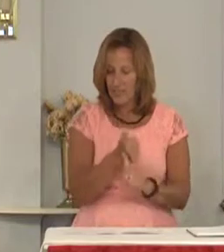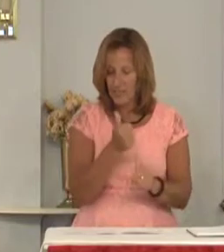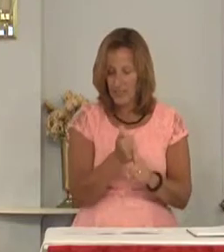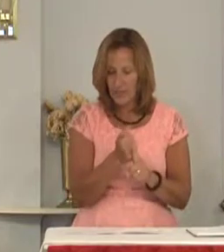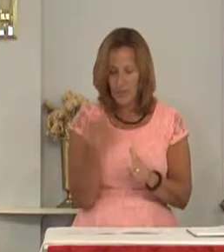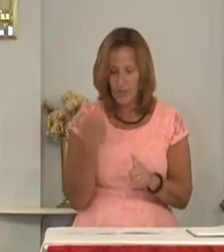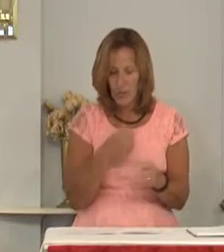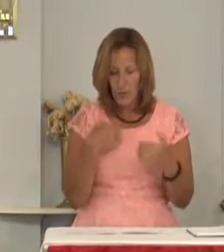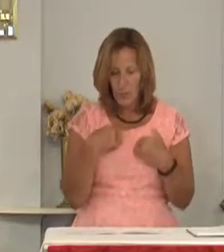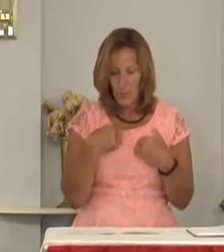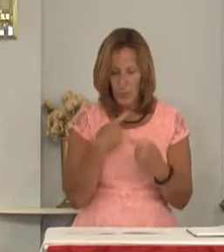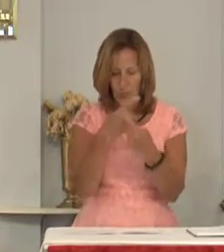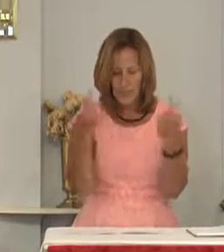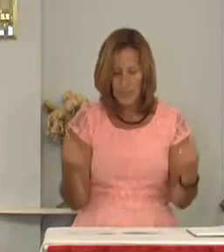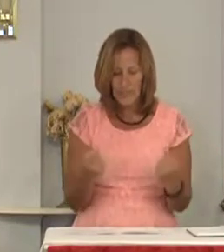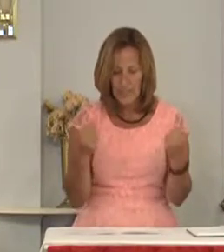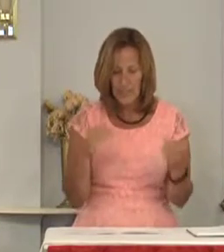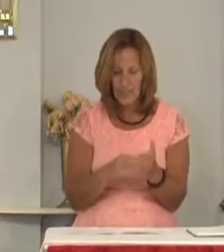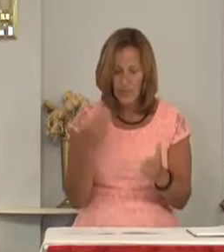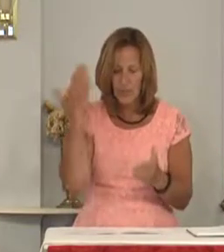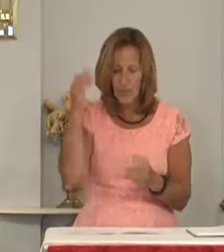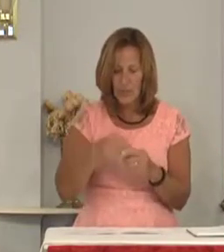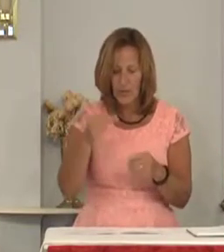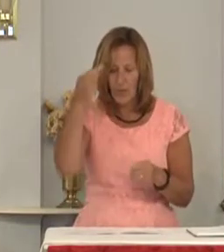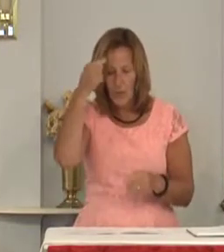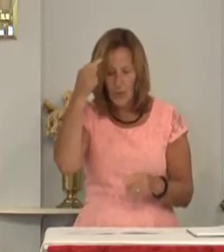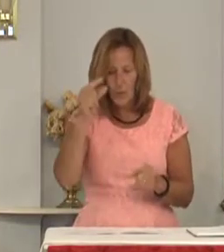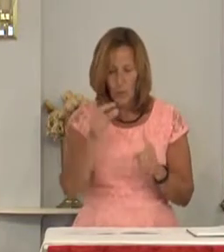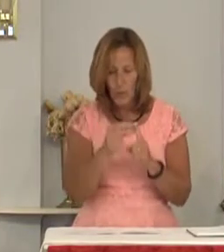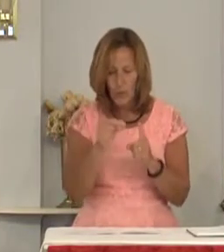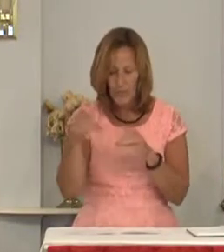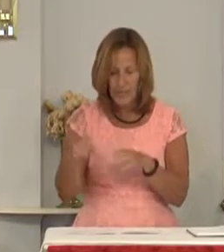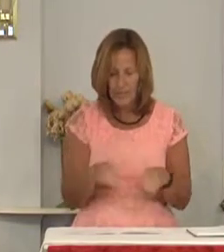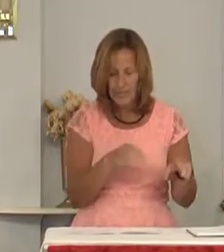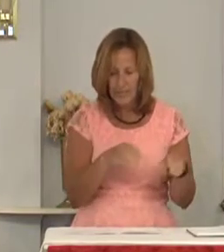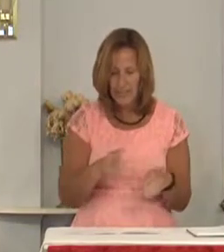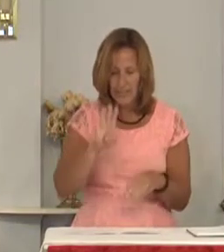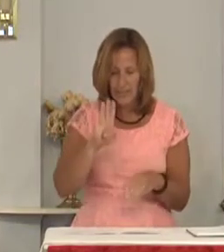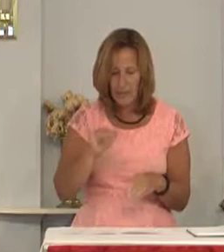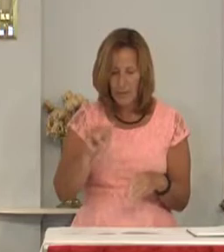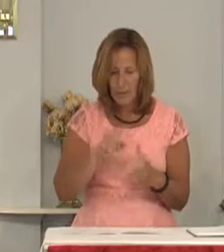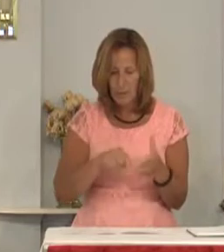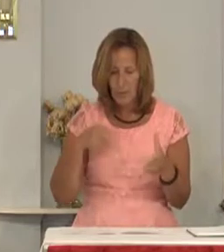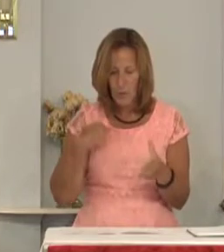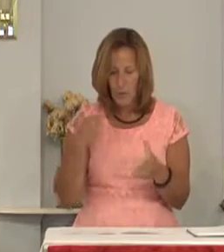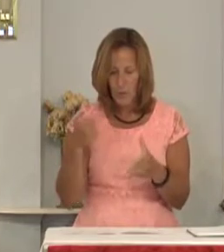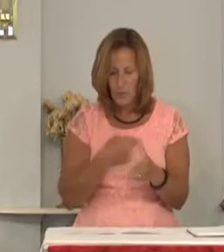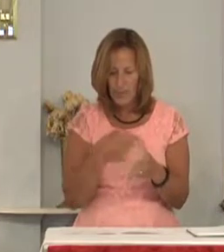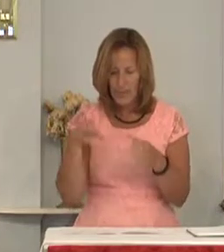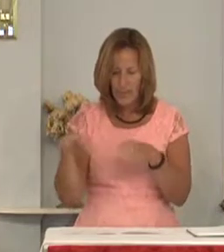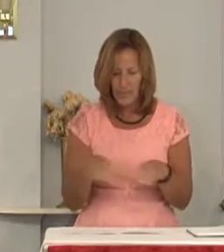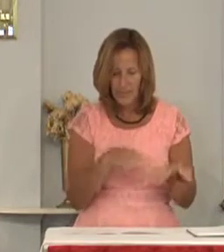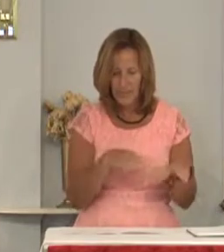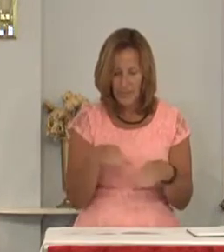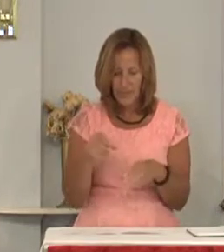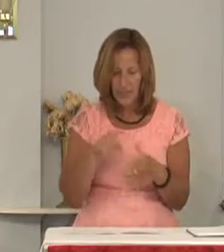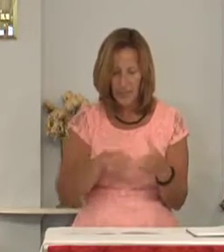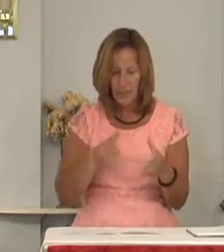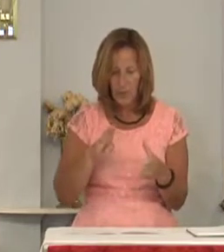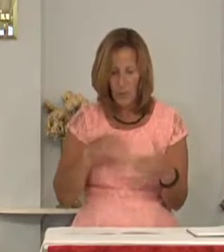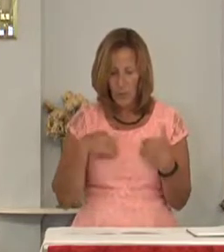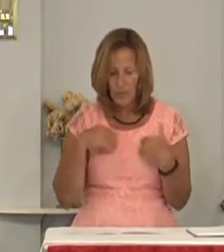ourselves. We have sinned against you in thought, word, and deed, by what we have done